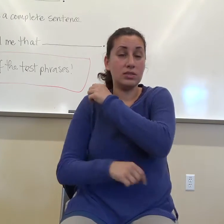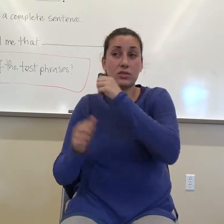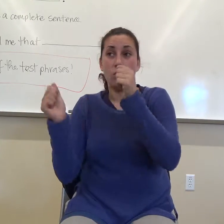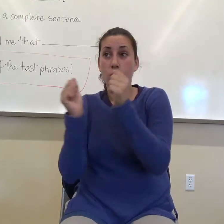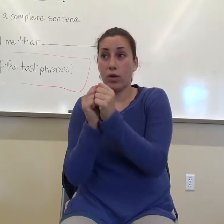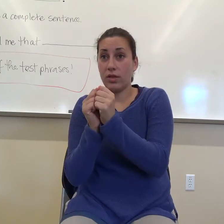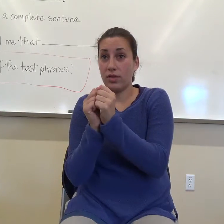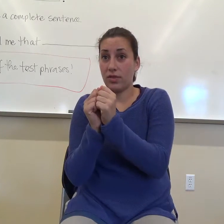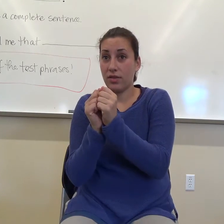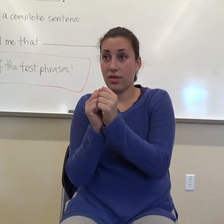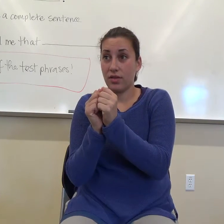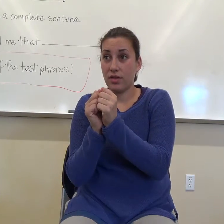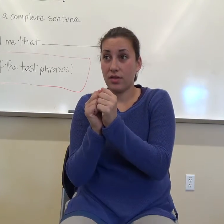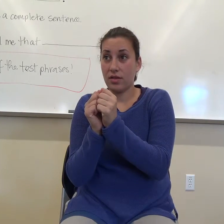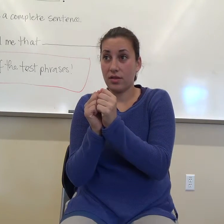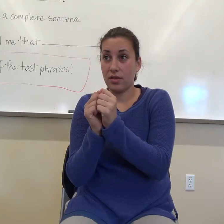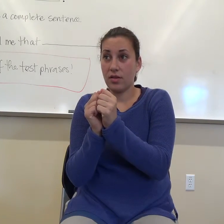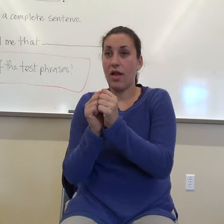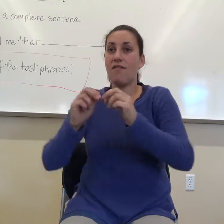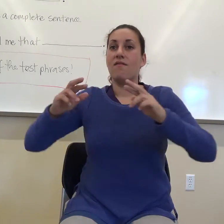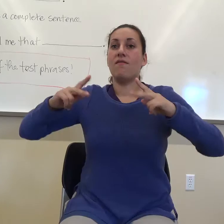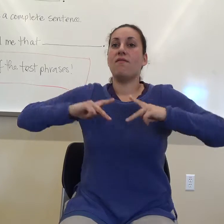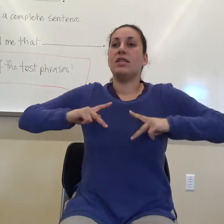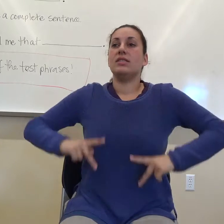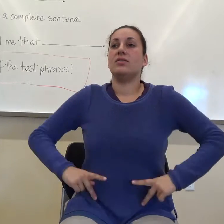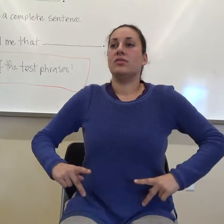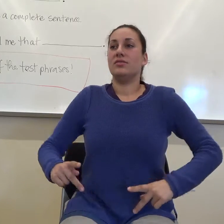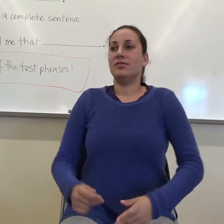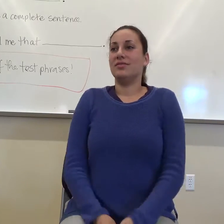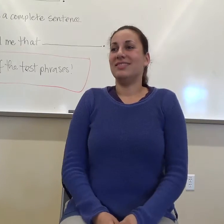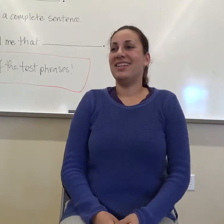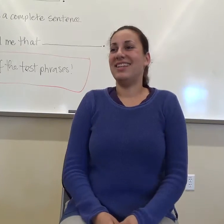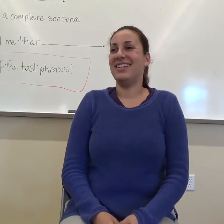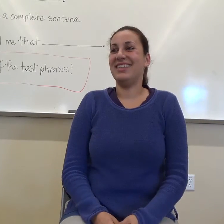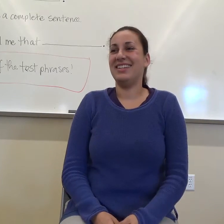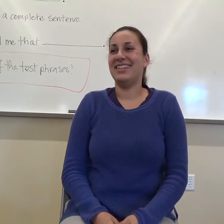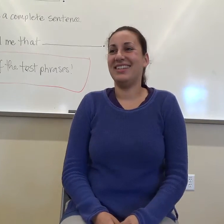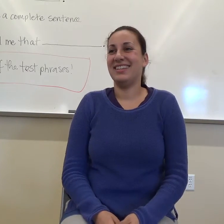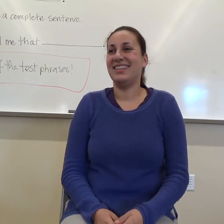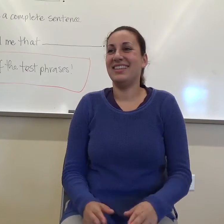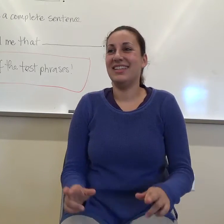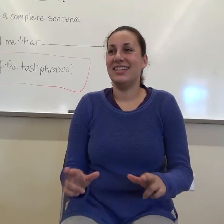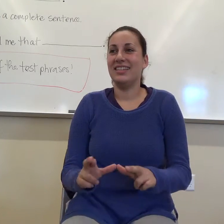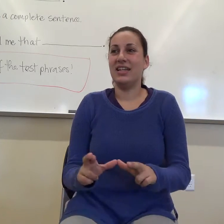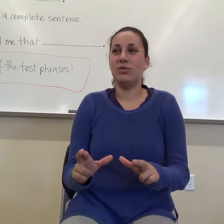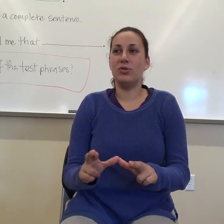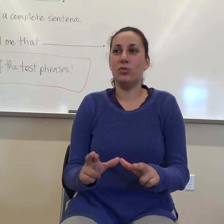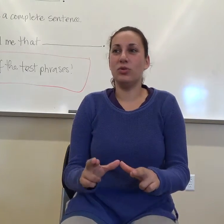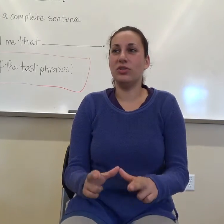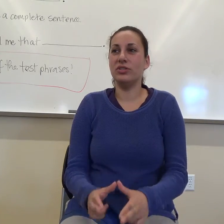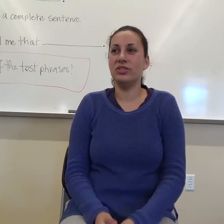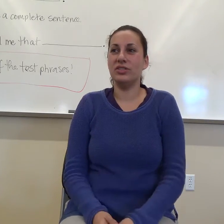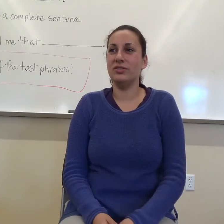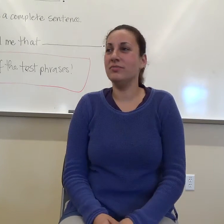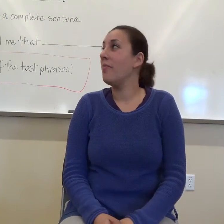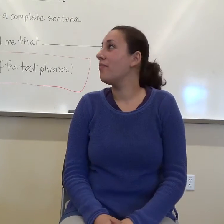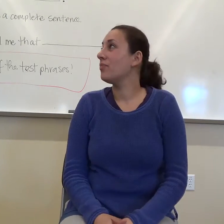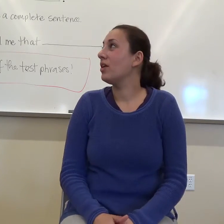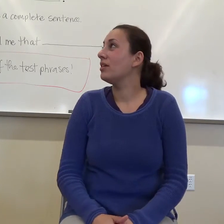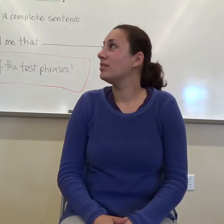or Physical. physical. This is your restatement clue. This is what this word means. Like with a Don't ruler, lose sight of too? that restate,